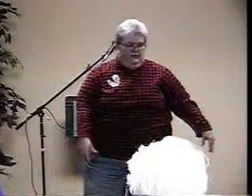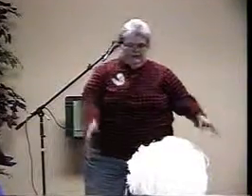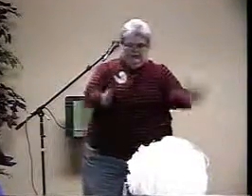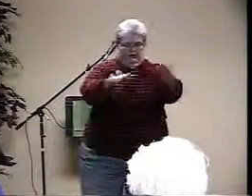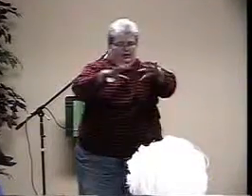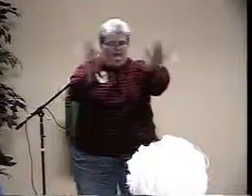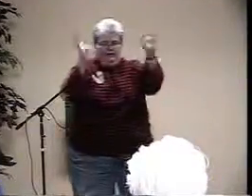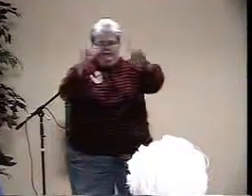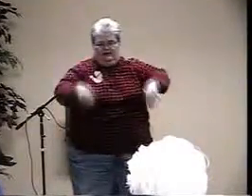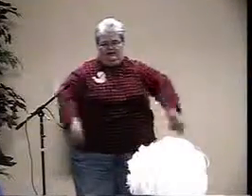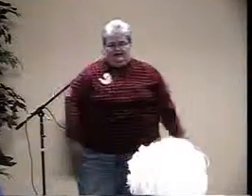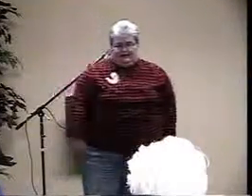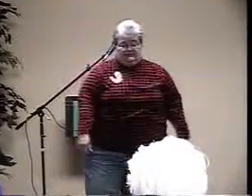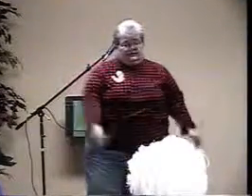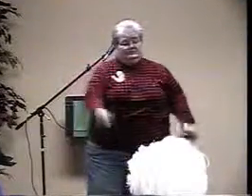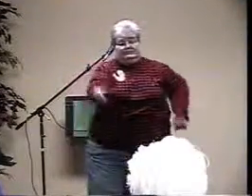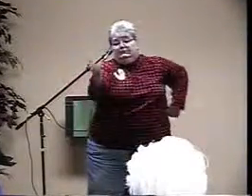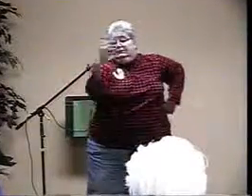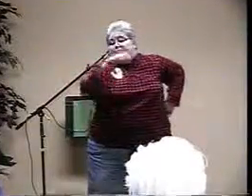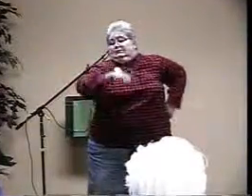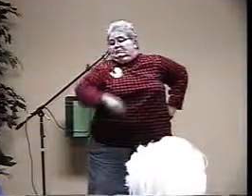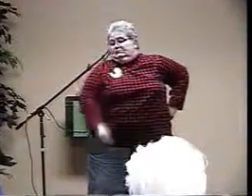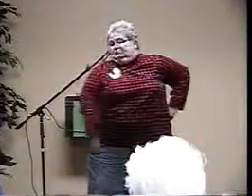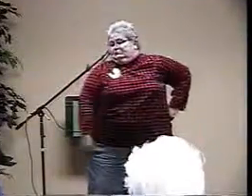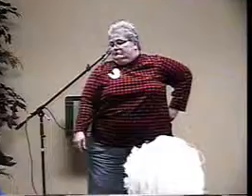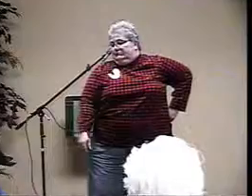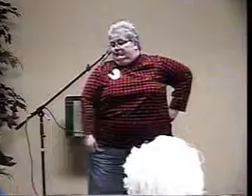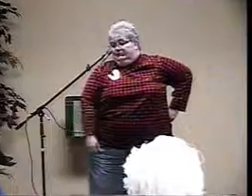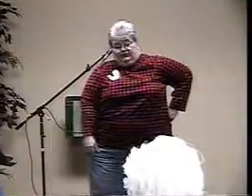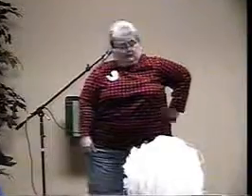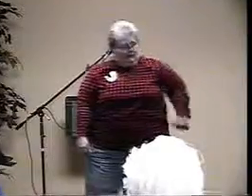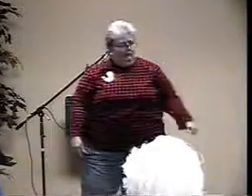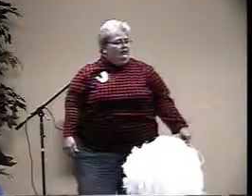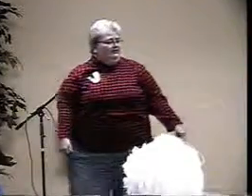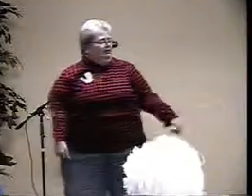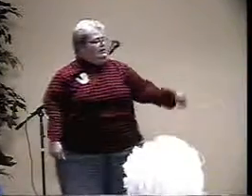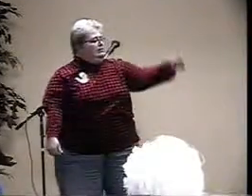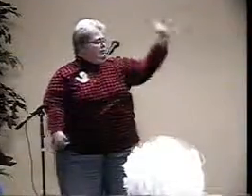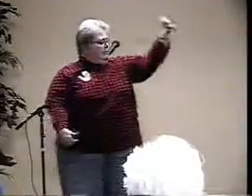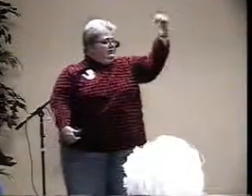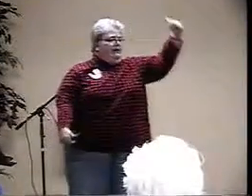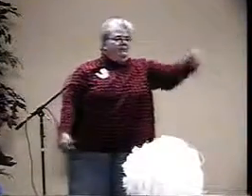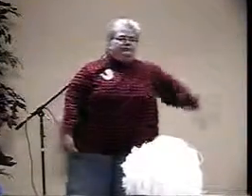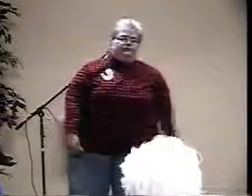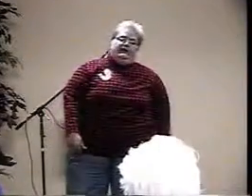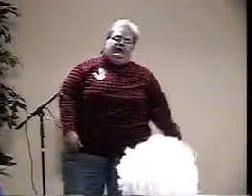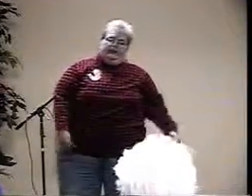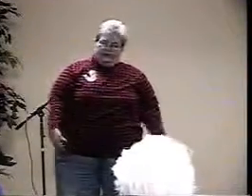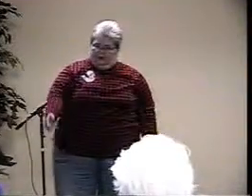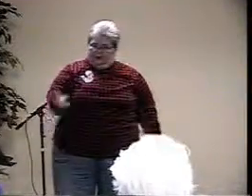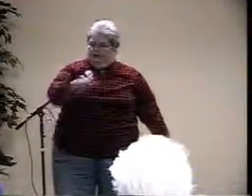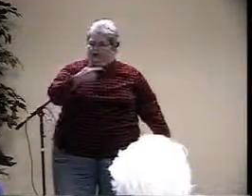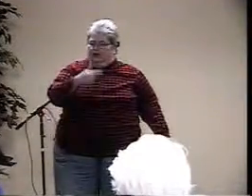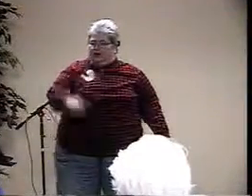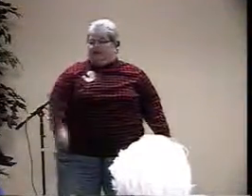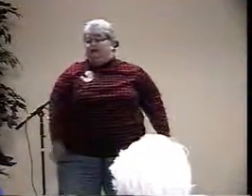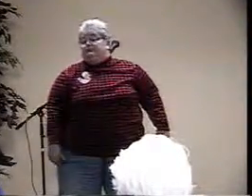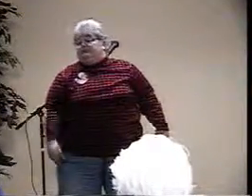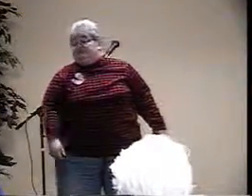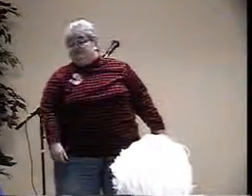Po' Boy said, no, I'm not paying you $10,000. Barkeep said, well, that's okay. The magistrate over here, we'll just go talk to him. He's my